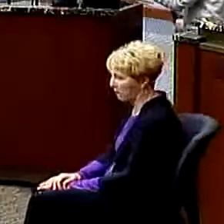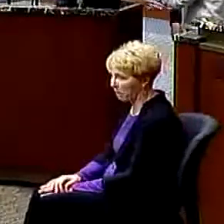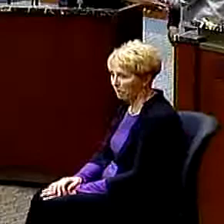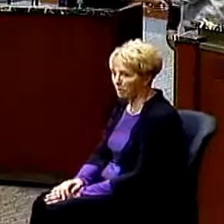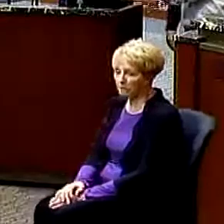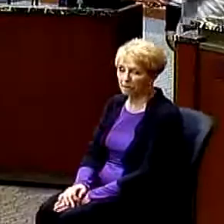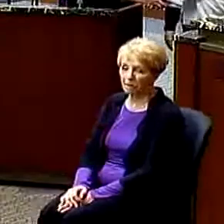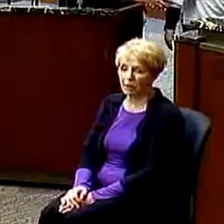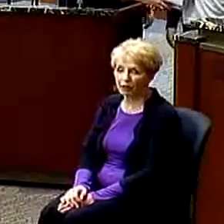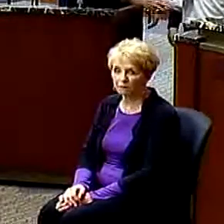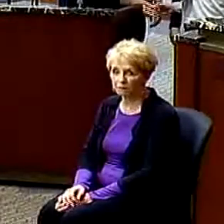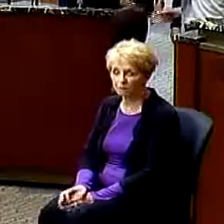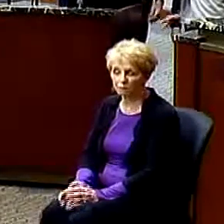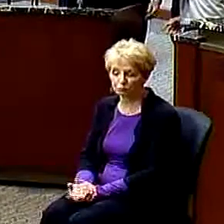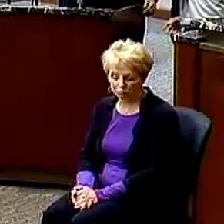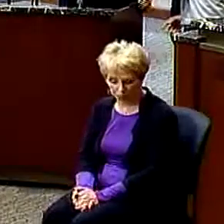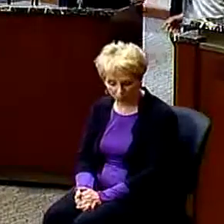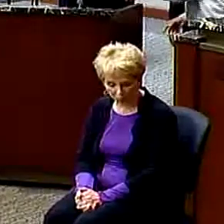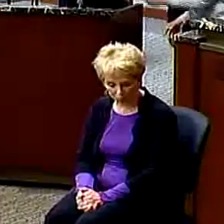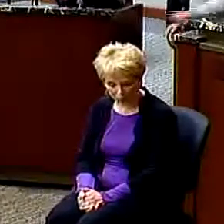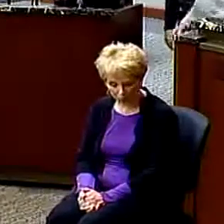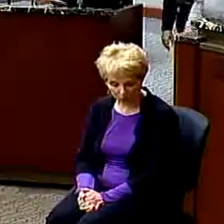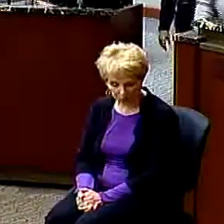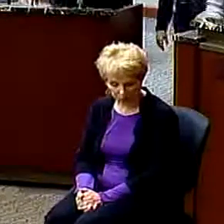I gave up.